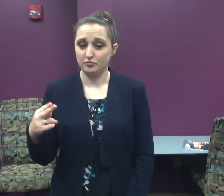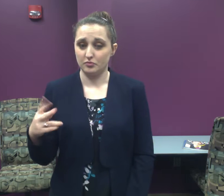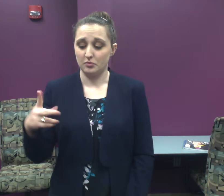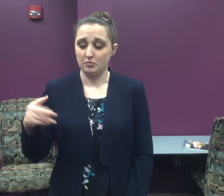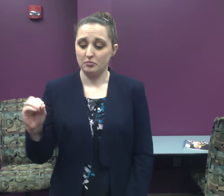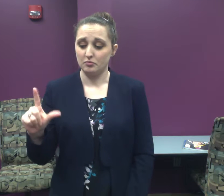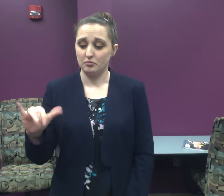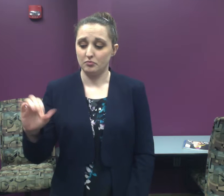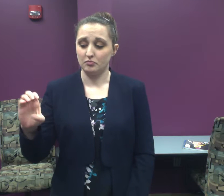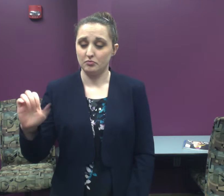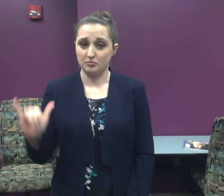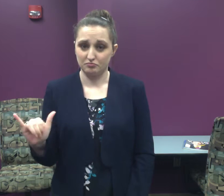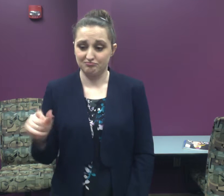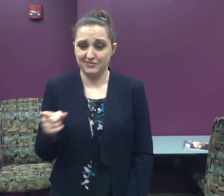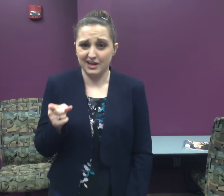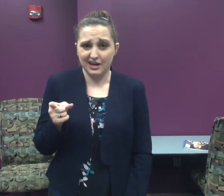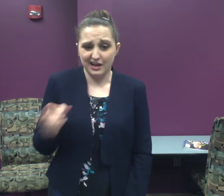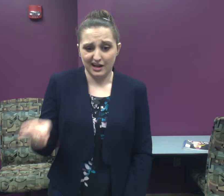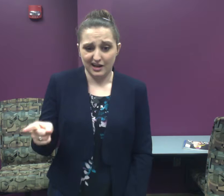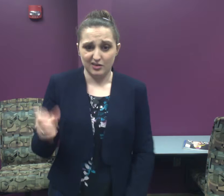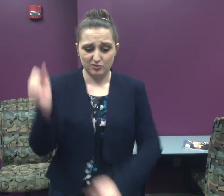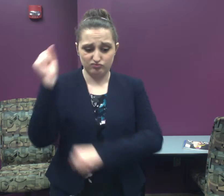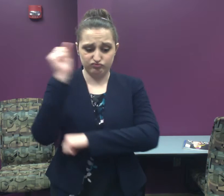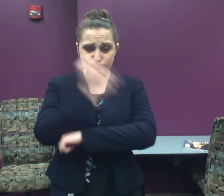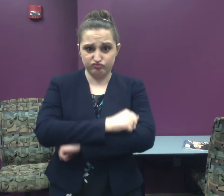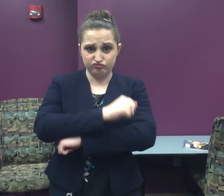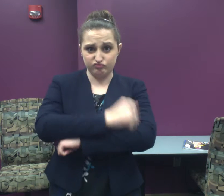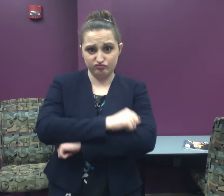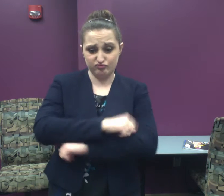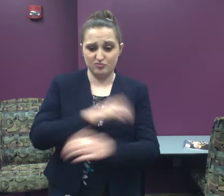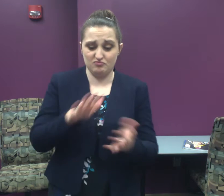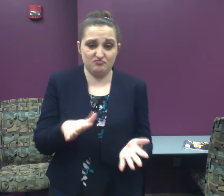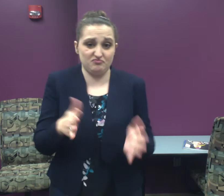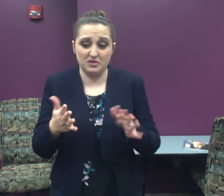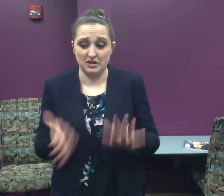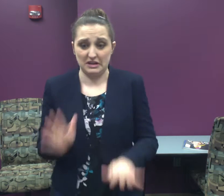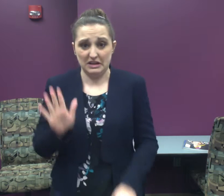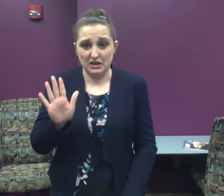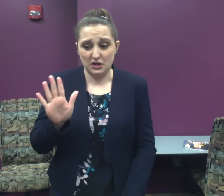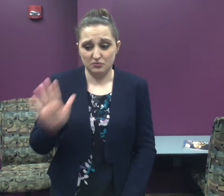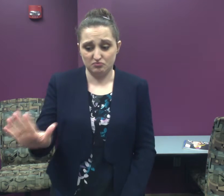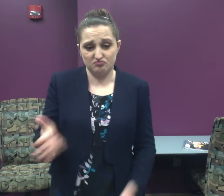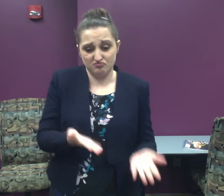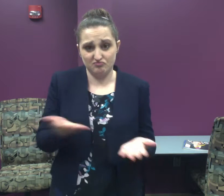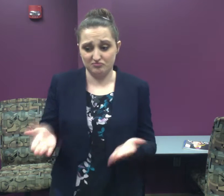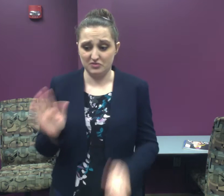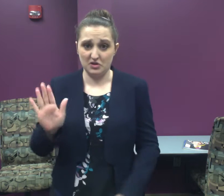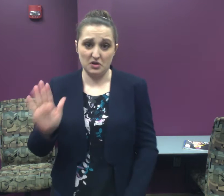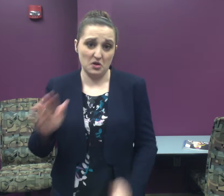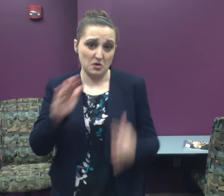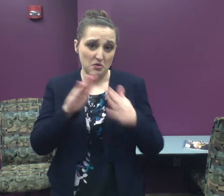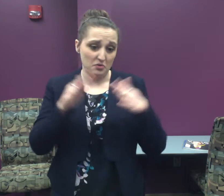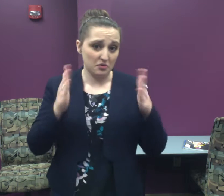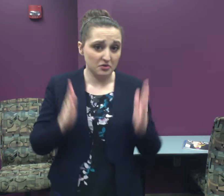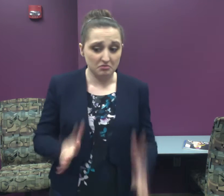the Germans, and they mentioned it yesterday, they blew up dams, they blew up buildings. So a lot of this damage is